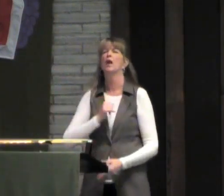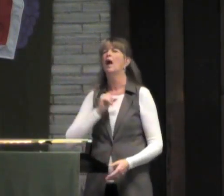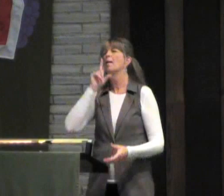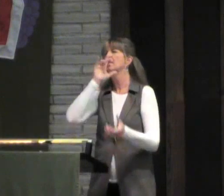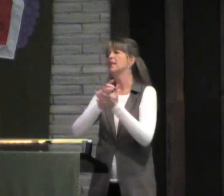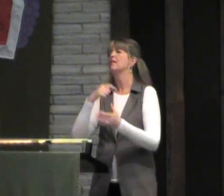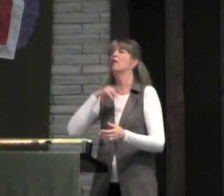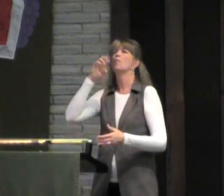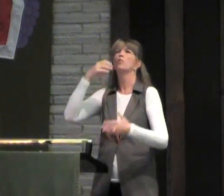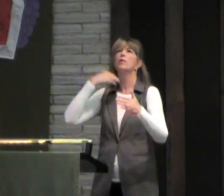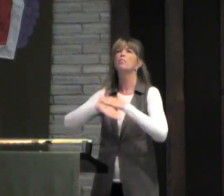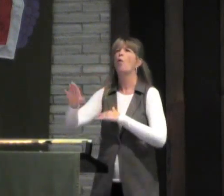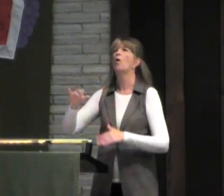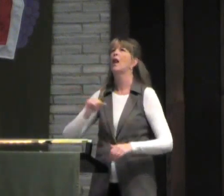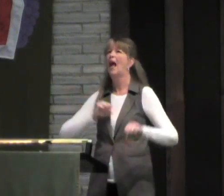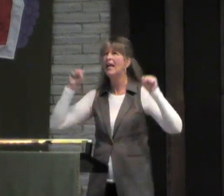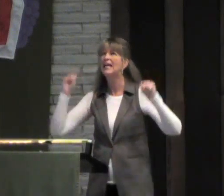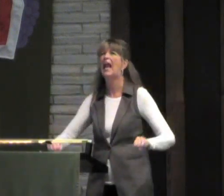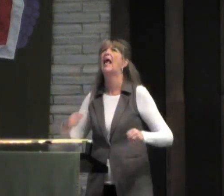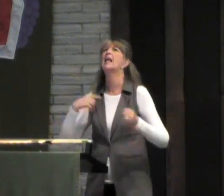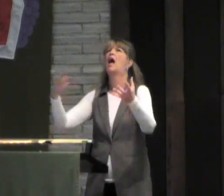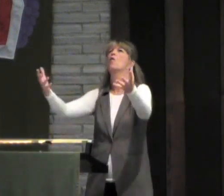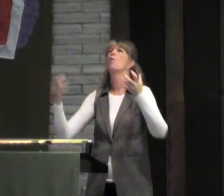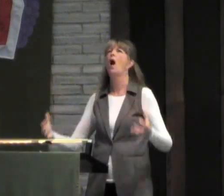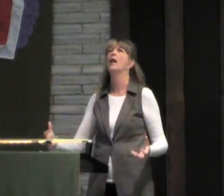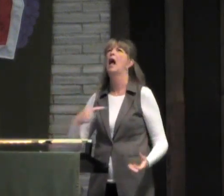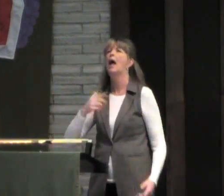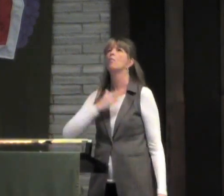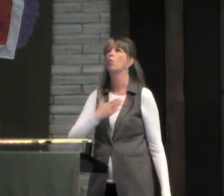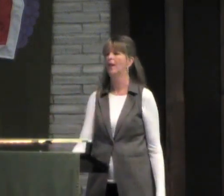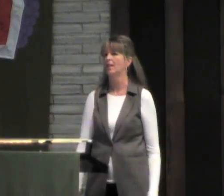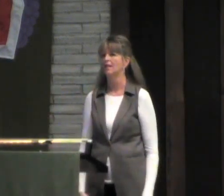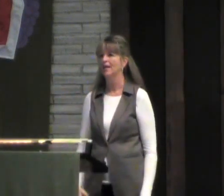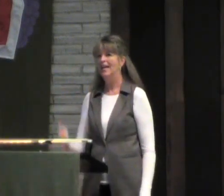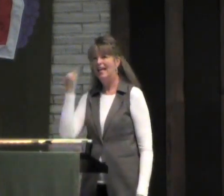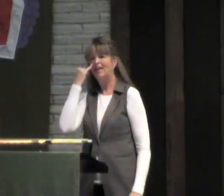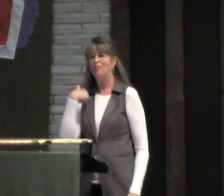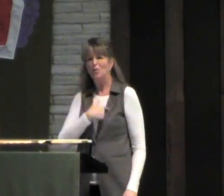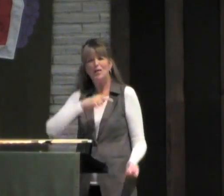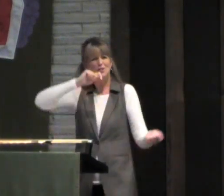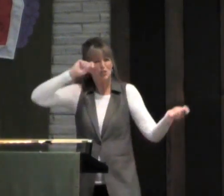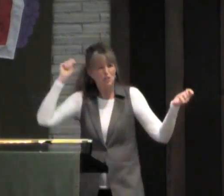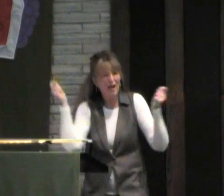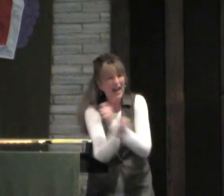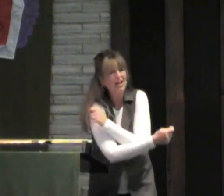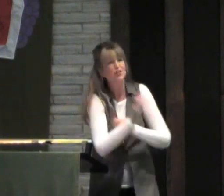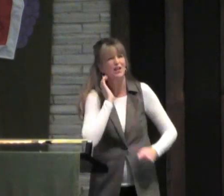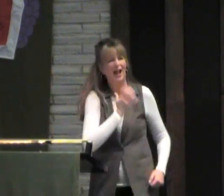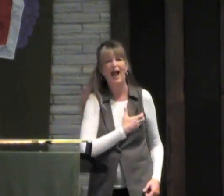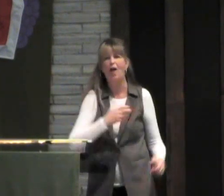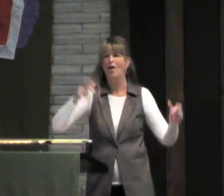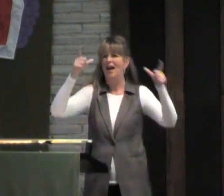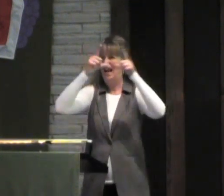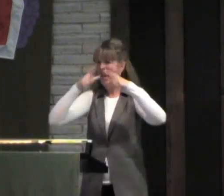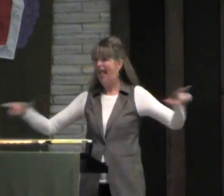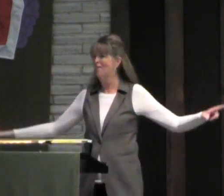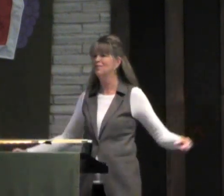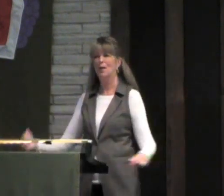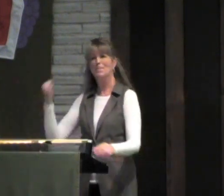believe that I'm new in Christ, and I believe I'm born again, and I'm willing to change